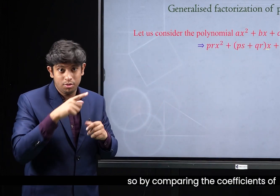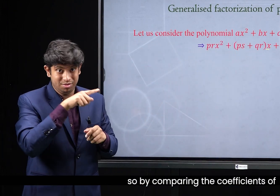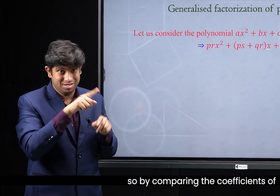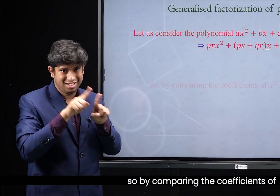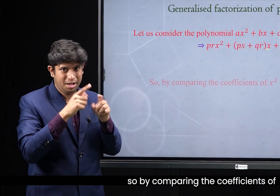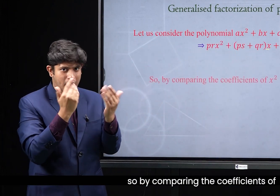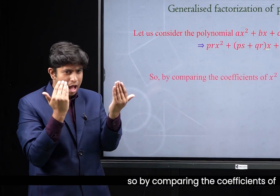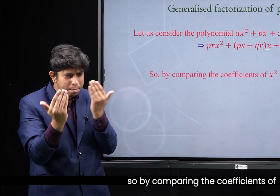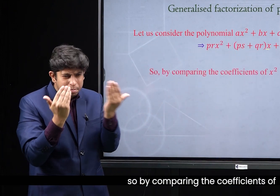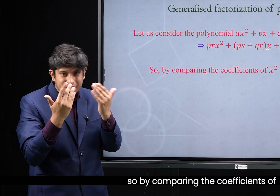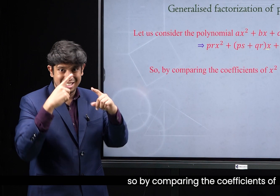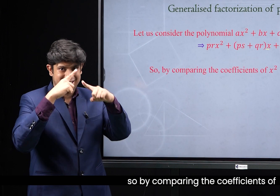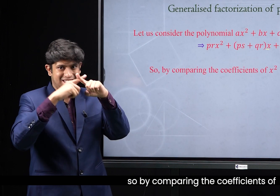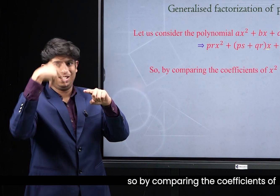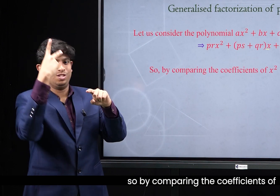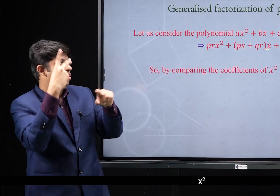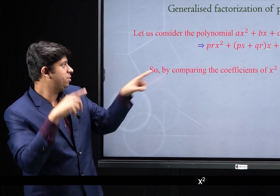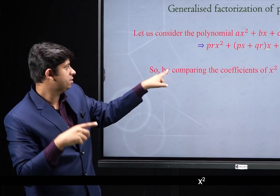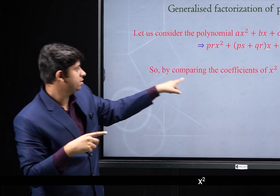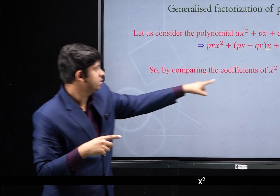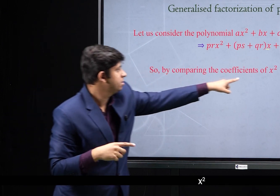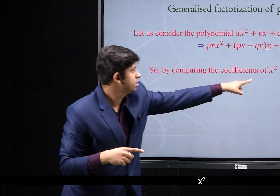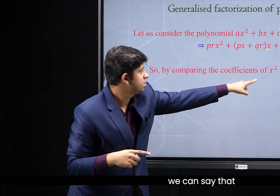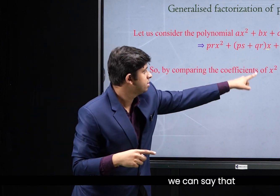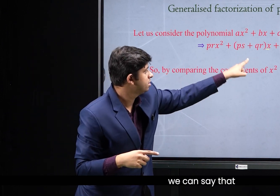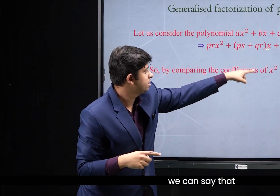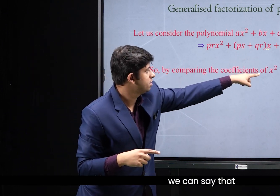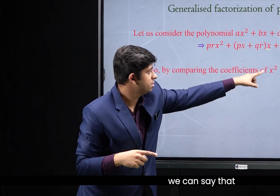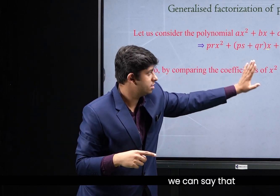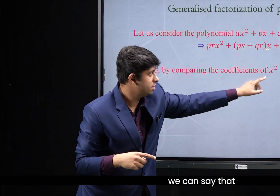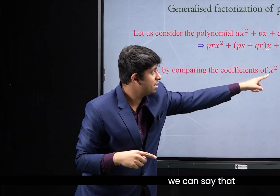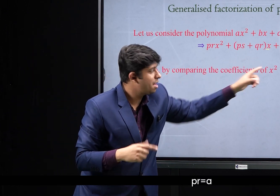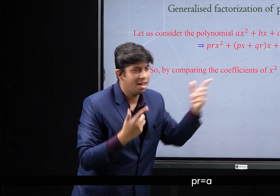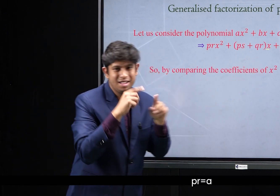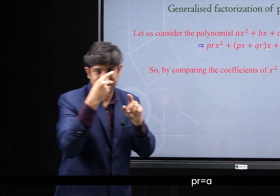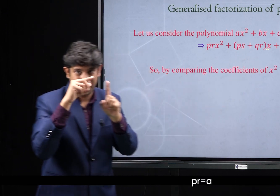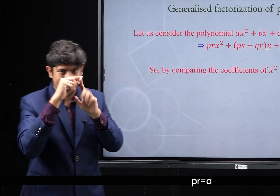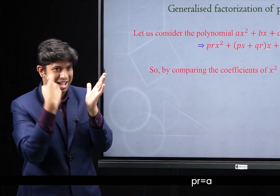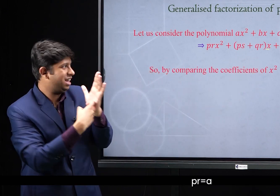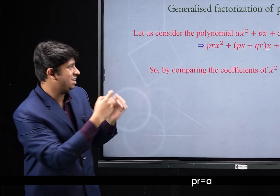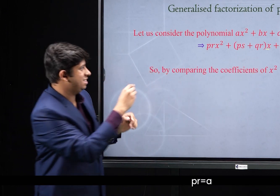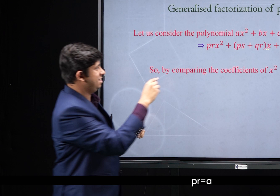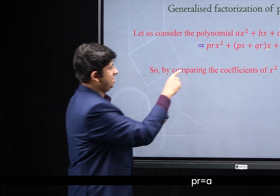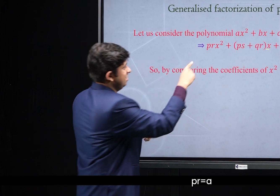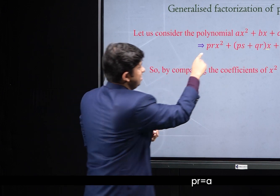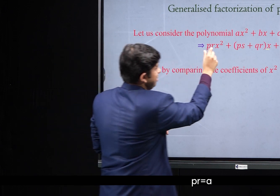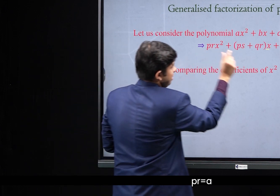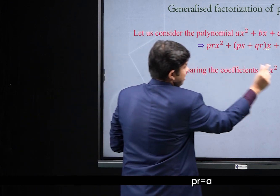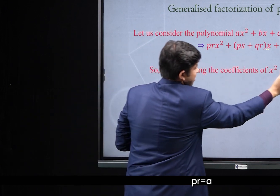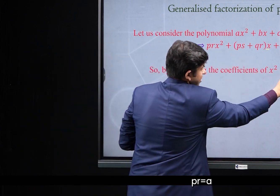So, by comparing the coefficients of x square, we can say that pr is equal to a.